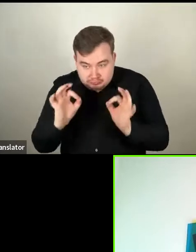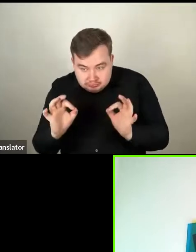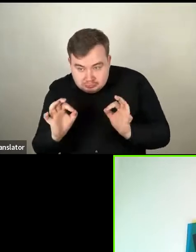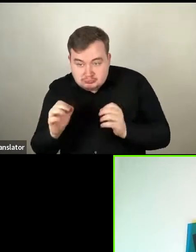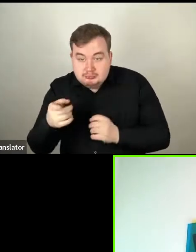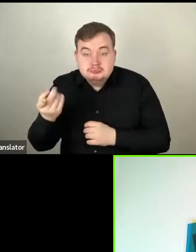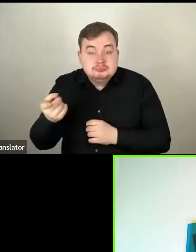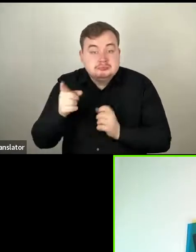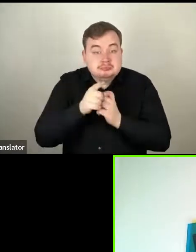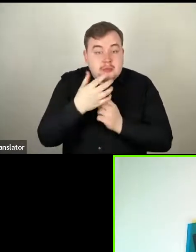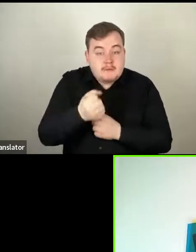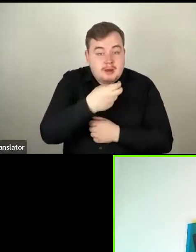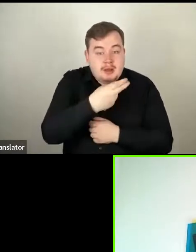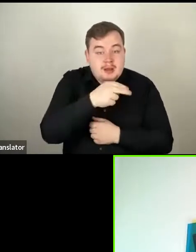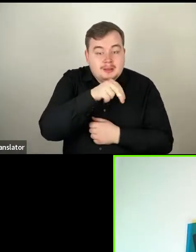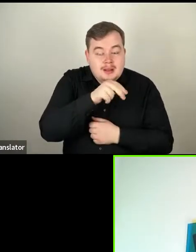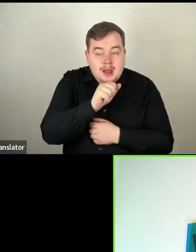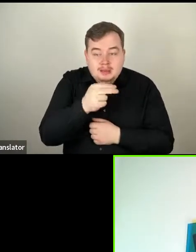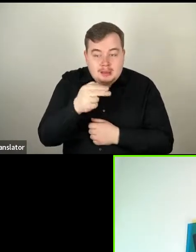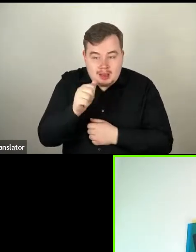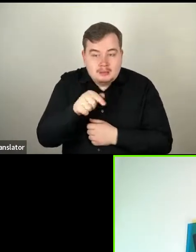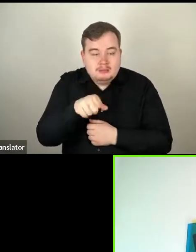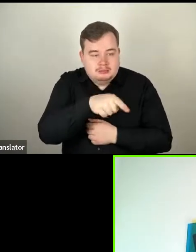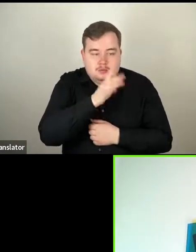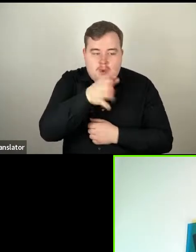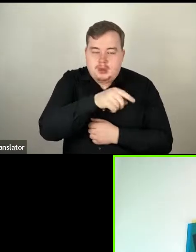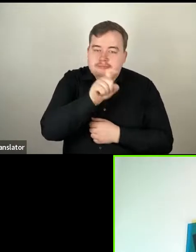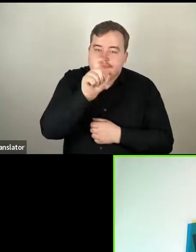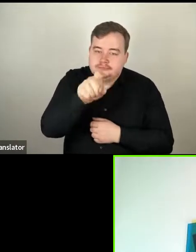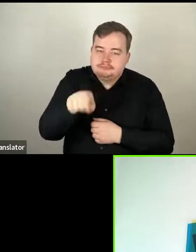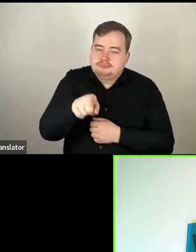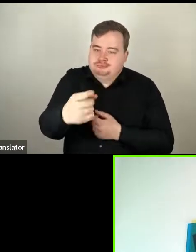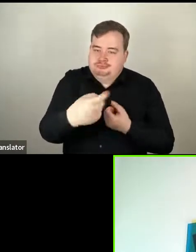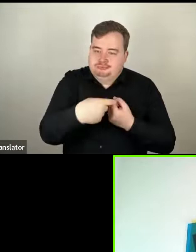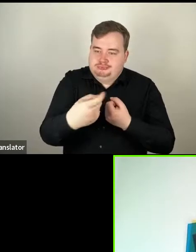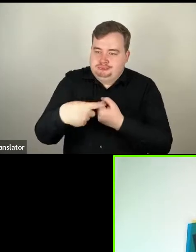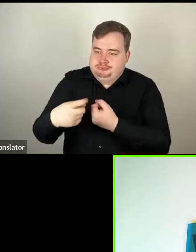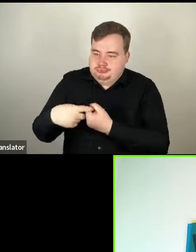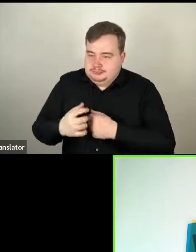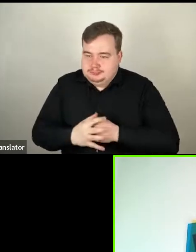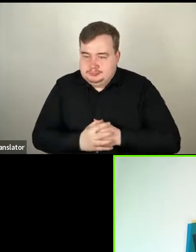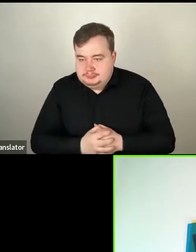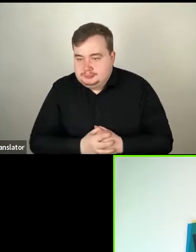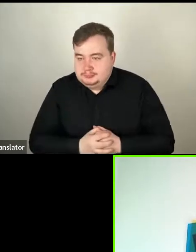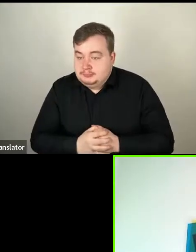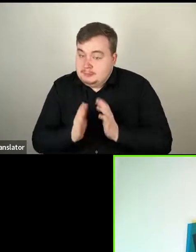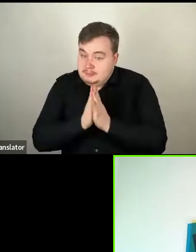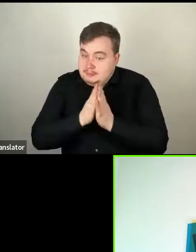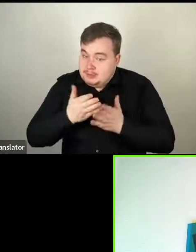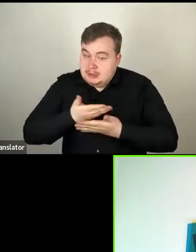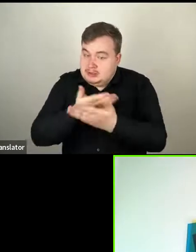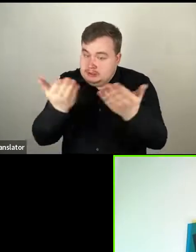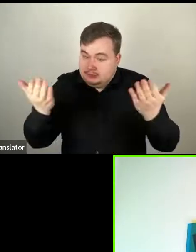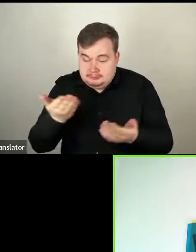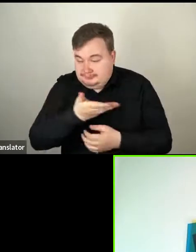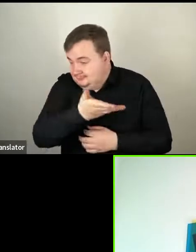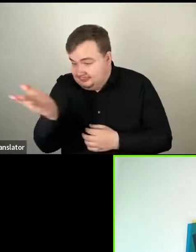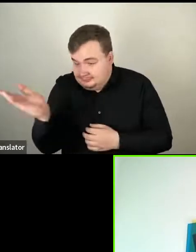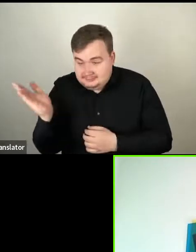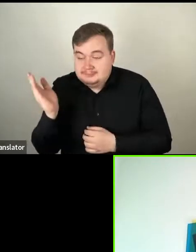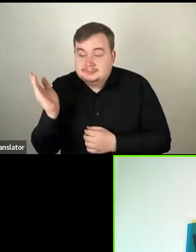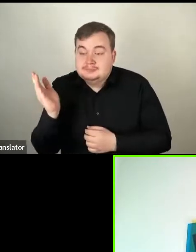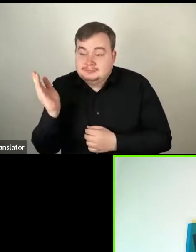debate. To ensure a smooth experience, I kindly ask all participants to mute